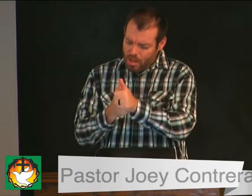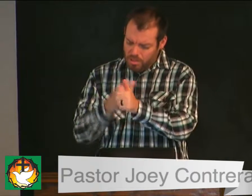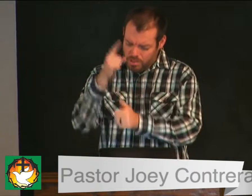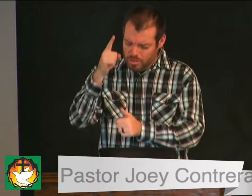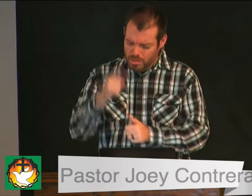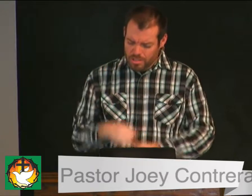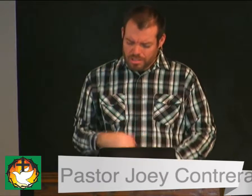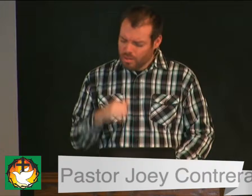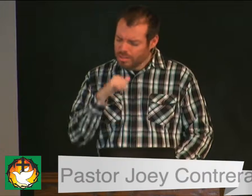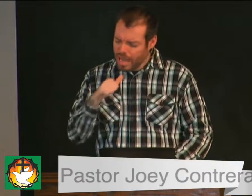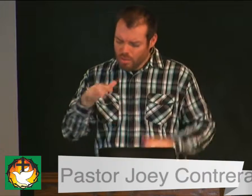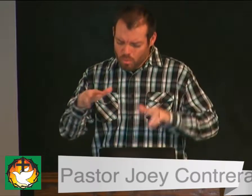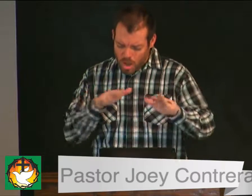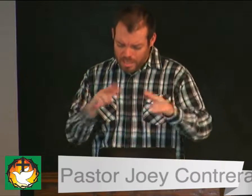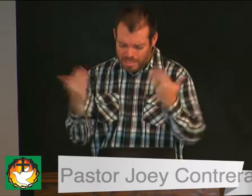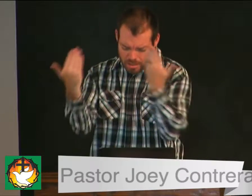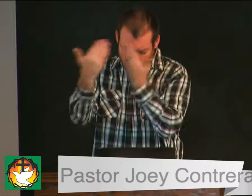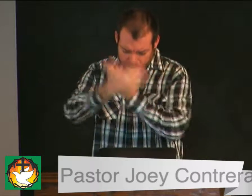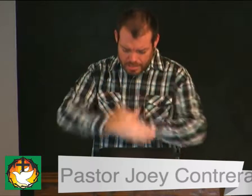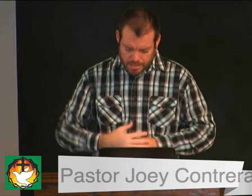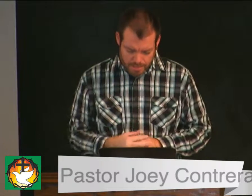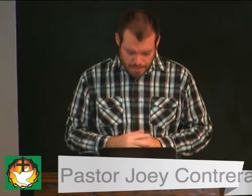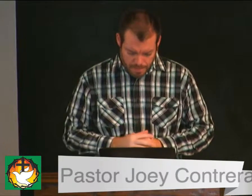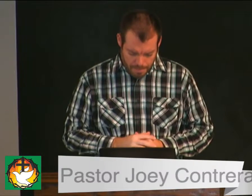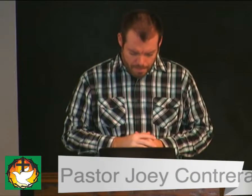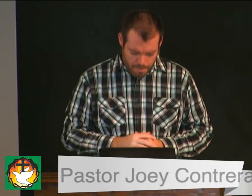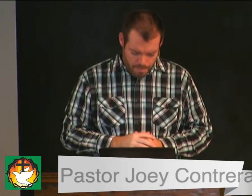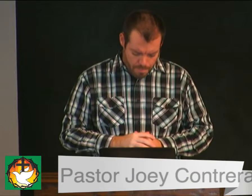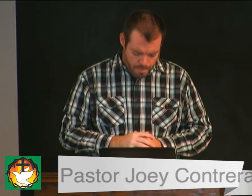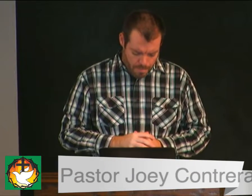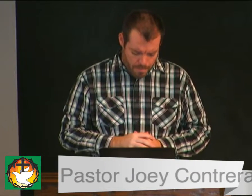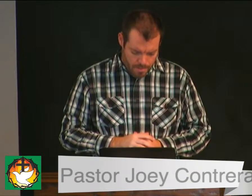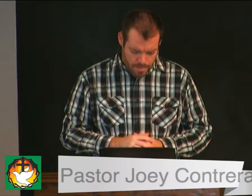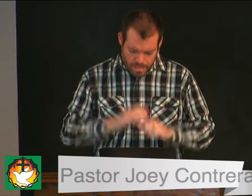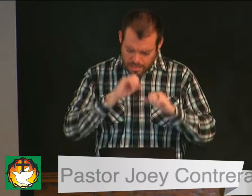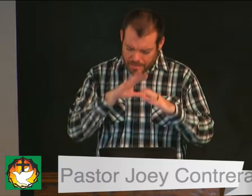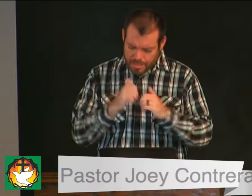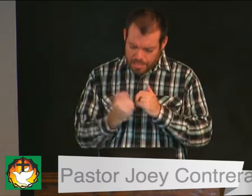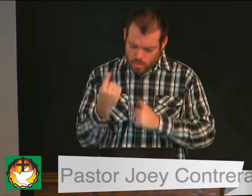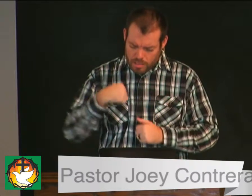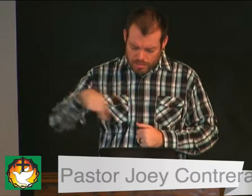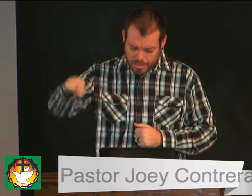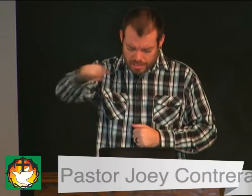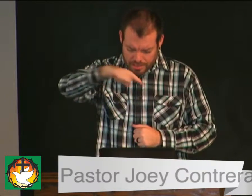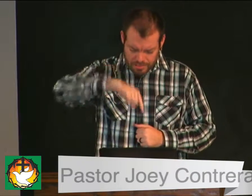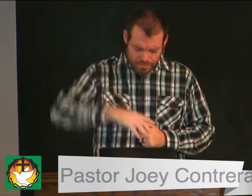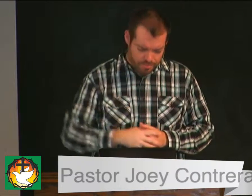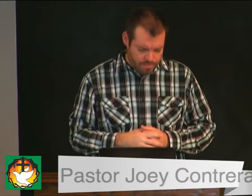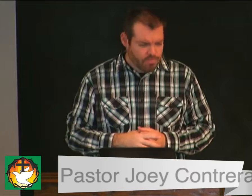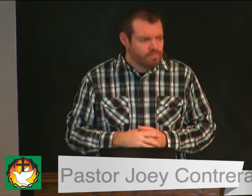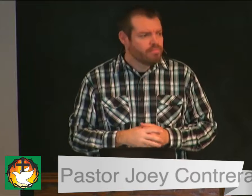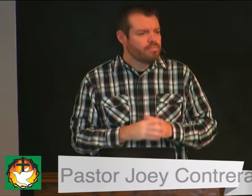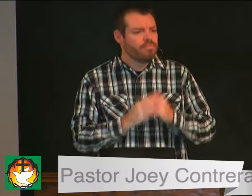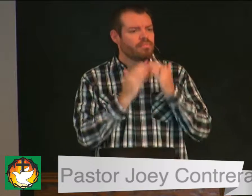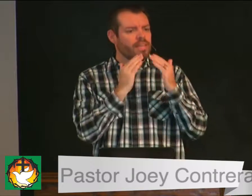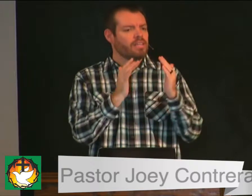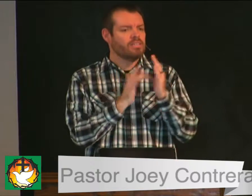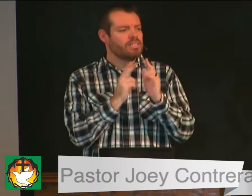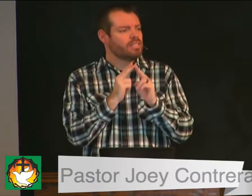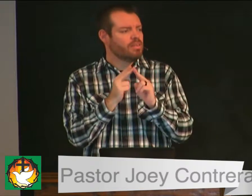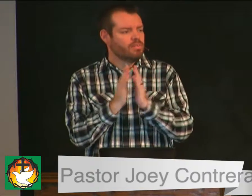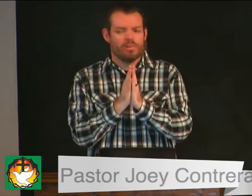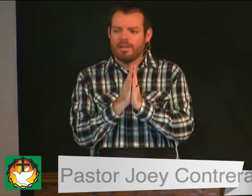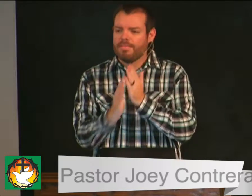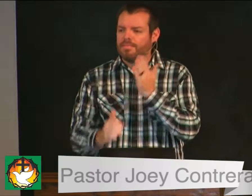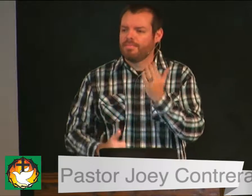Because I'm going to follow you, so I'll not walk in darkness. I ask you to bless each one of us. Thank